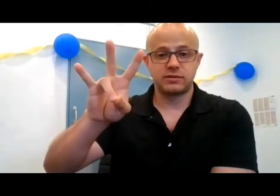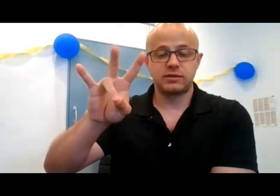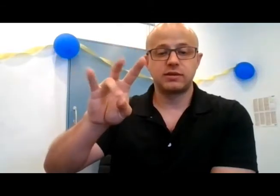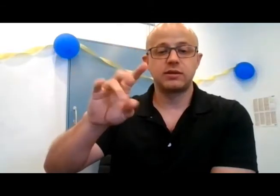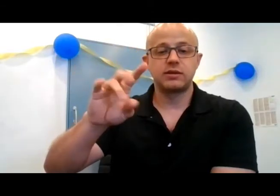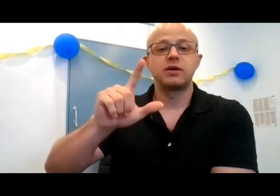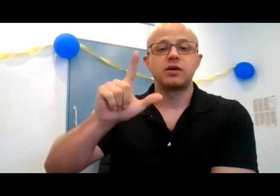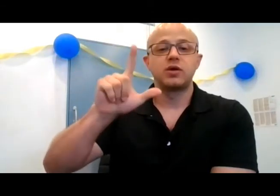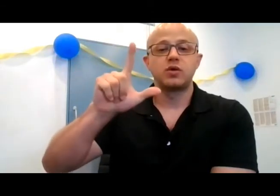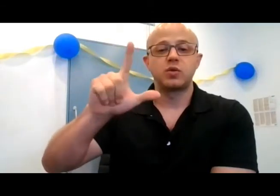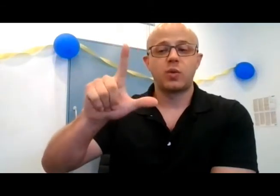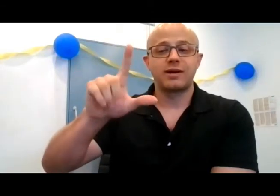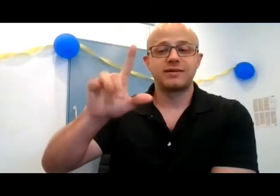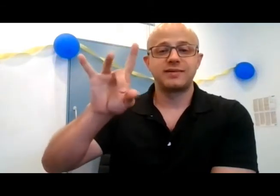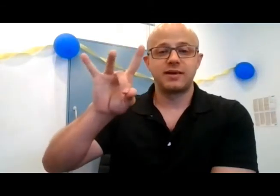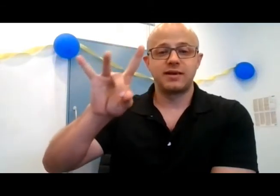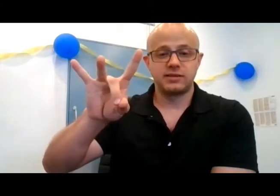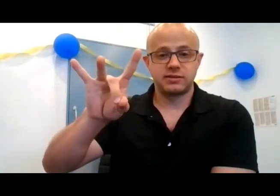27,